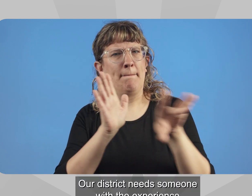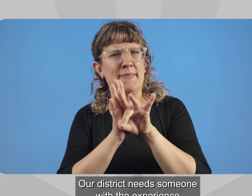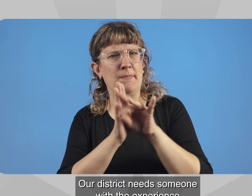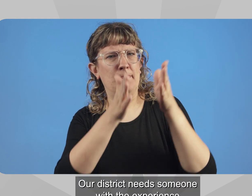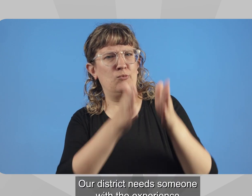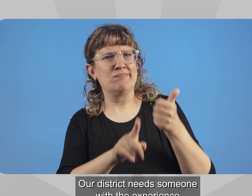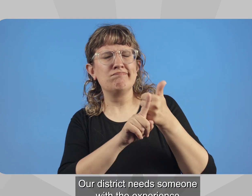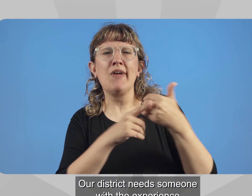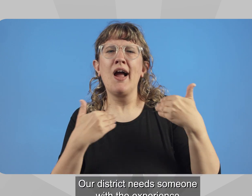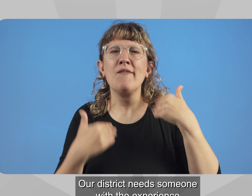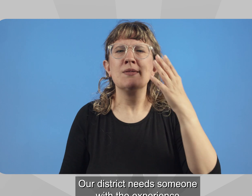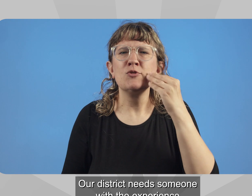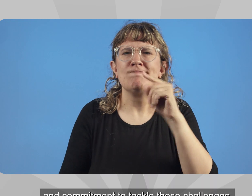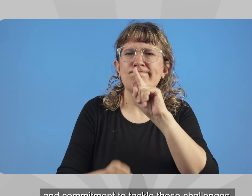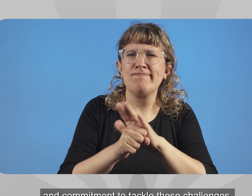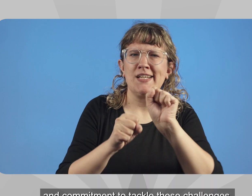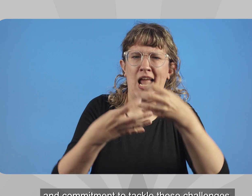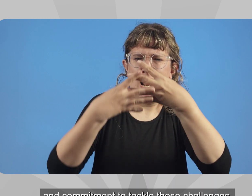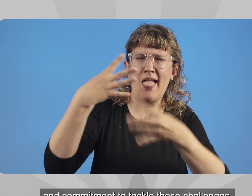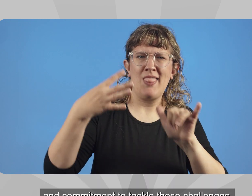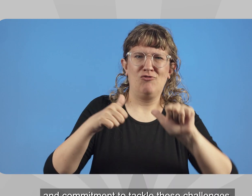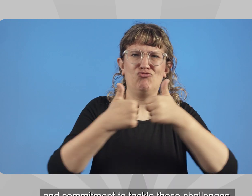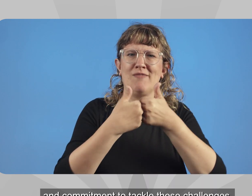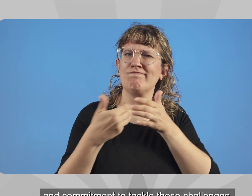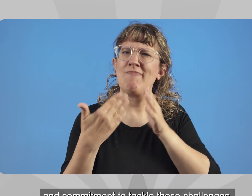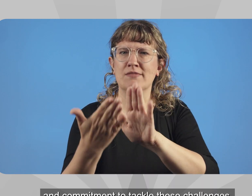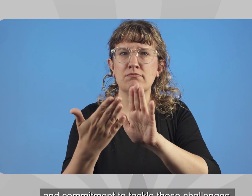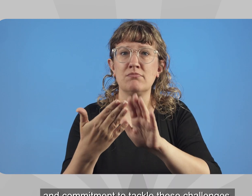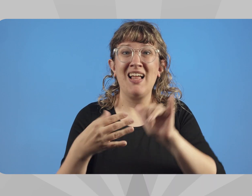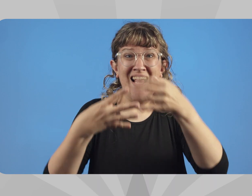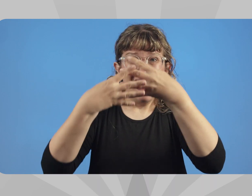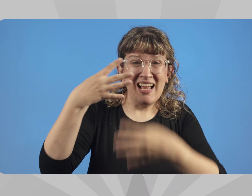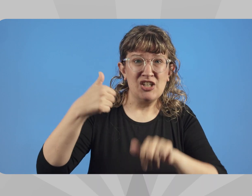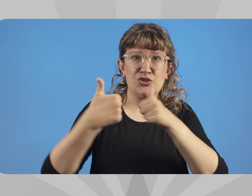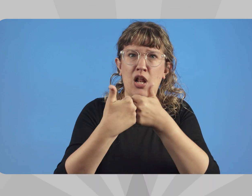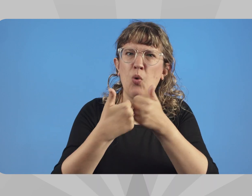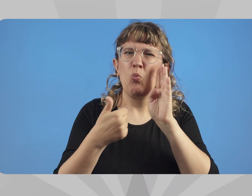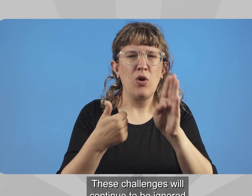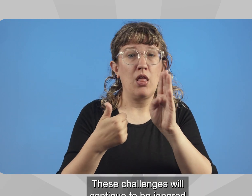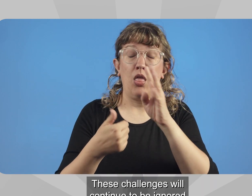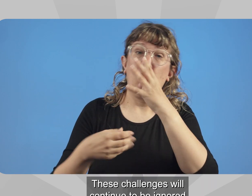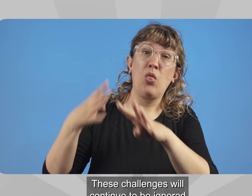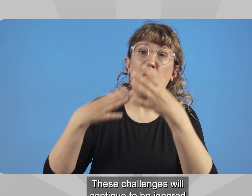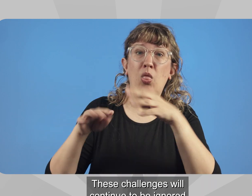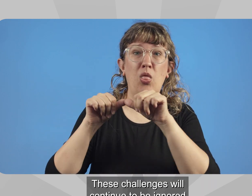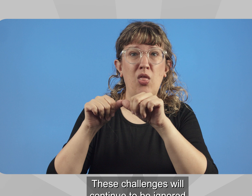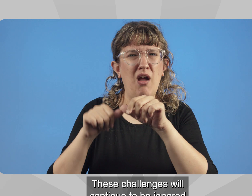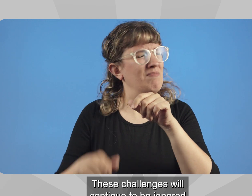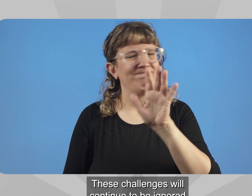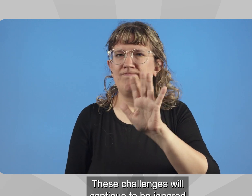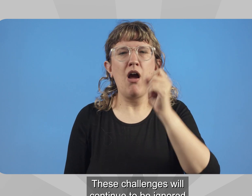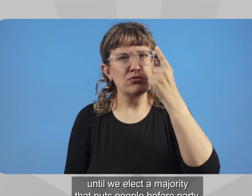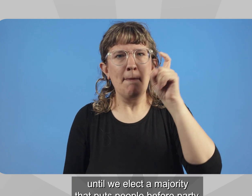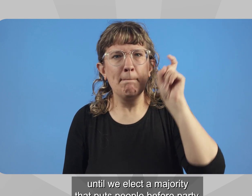Our district needs someone with the experience and commitment to tackle these challenges. These challenges will continue